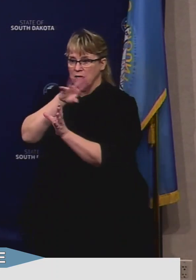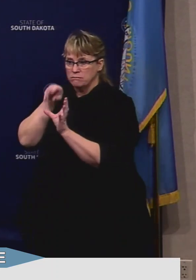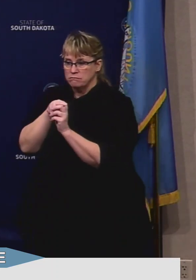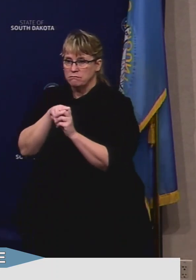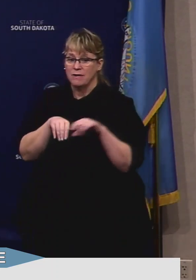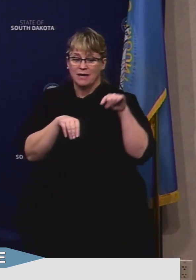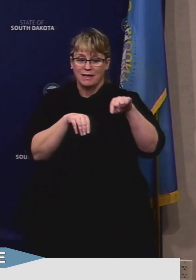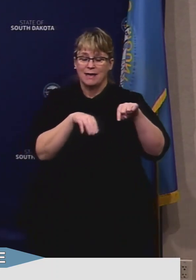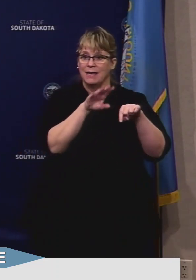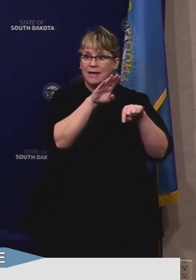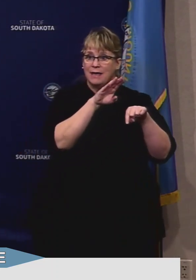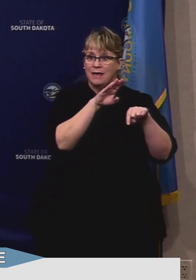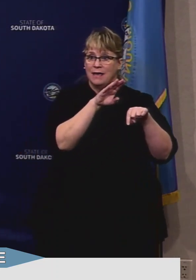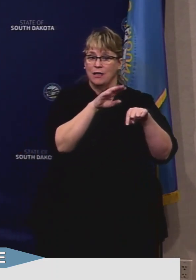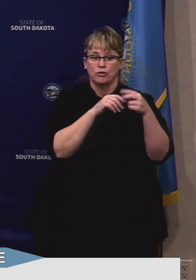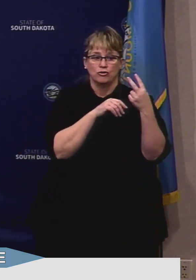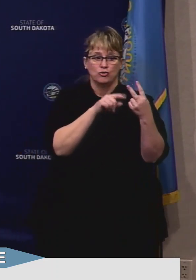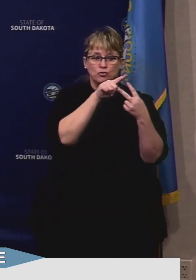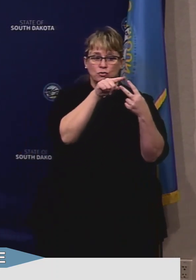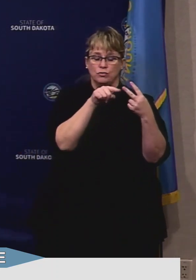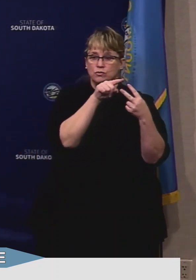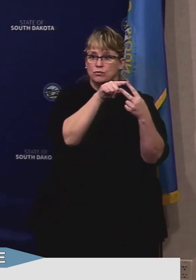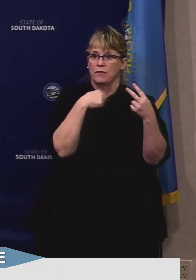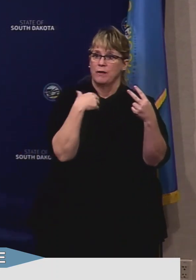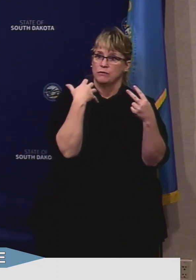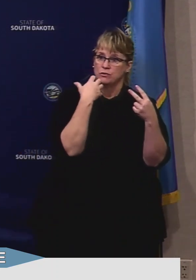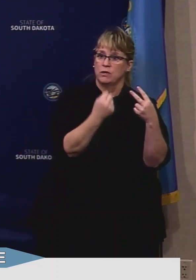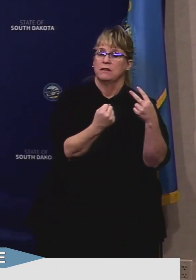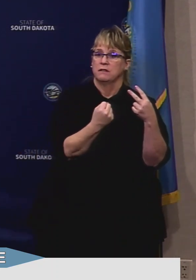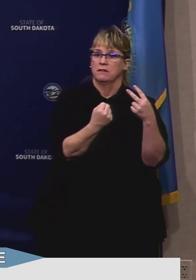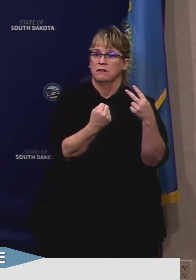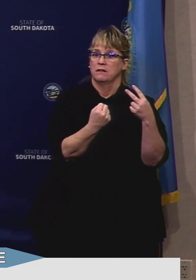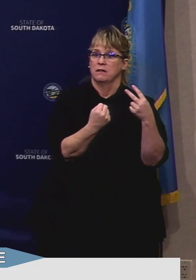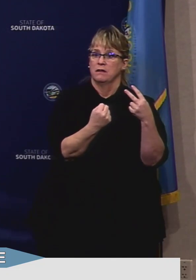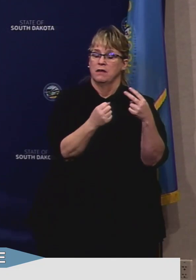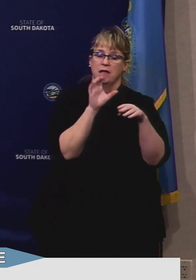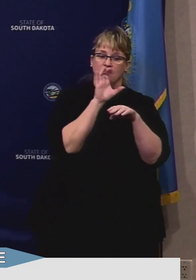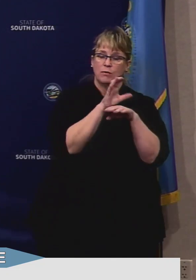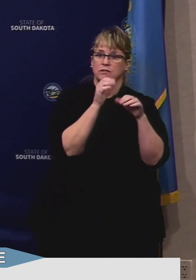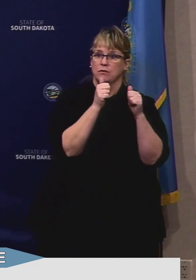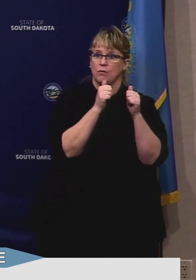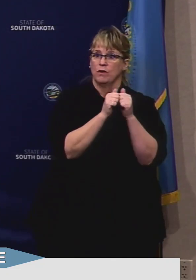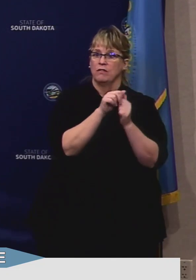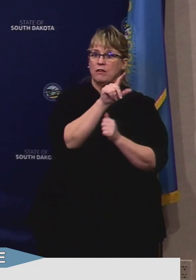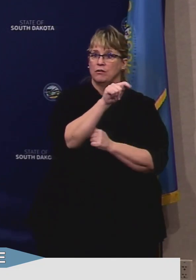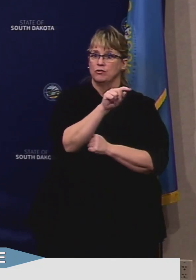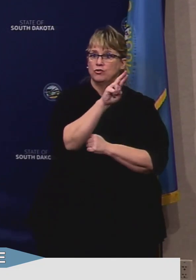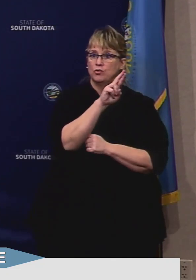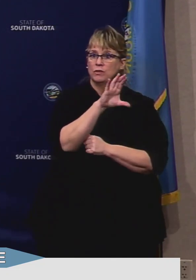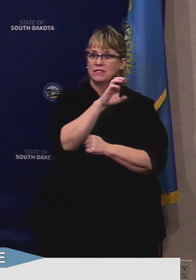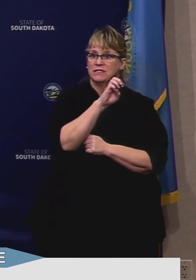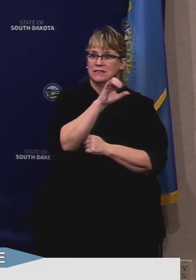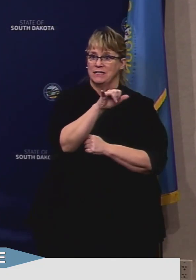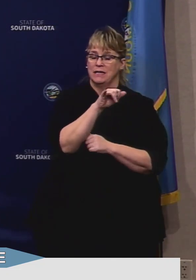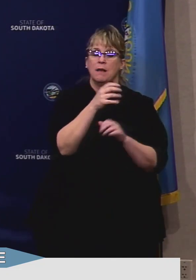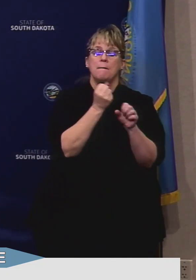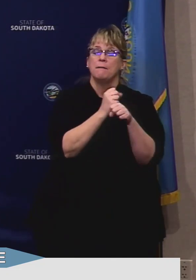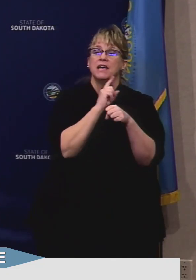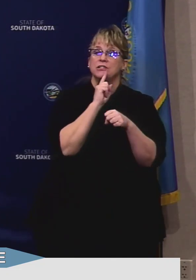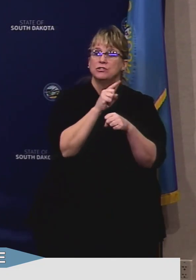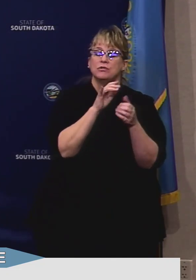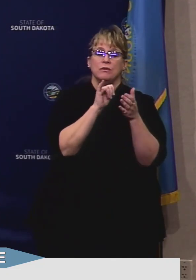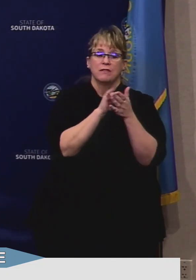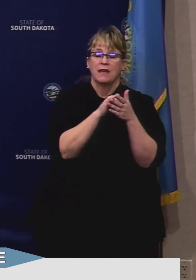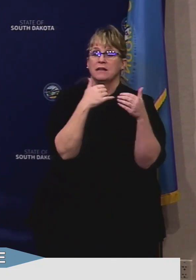What is in the bill is two elements that will strengthen enforcement of our truancy statutes. This makes sure that there